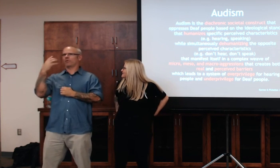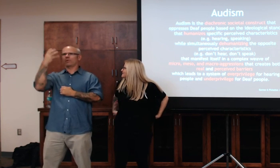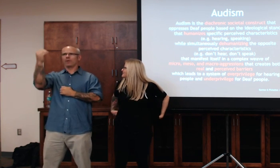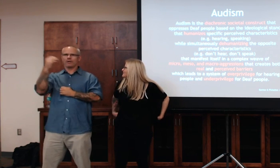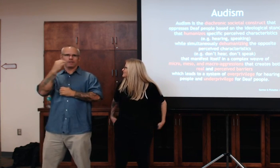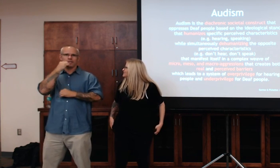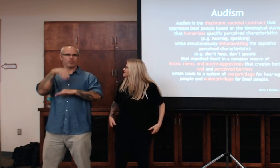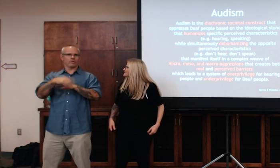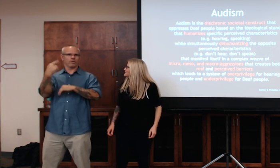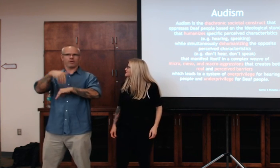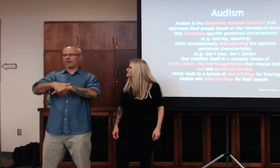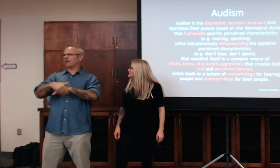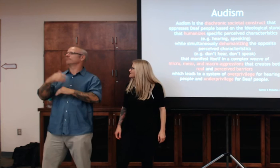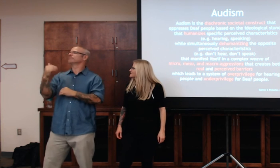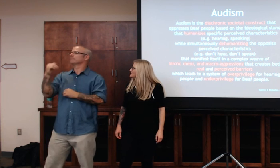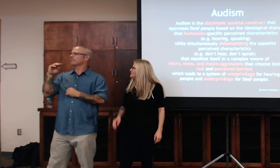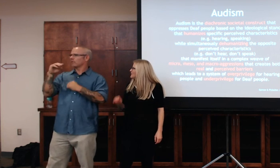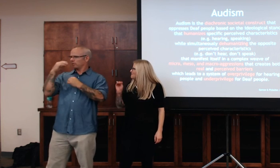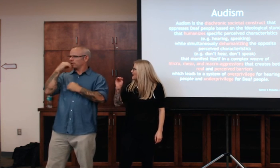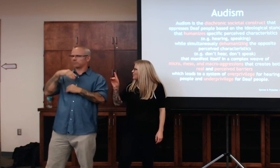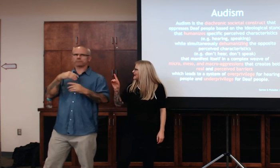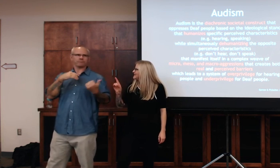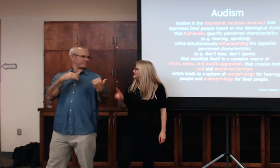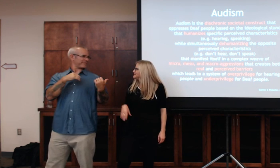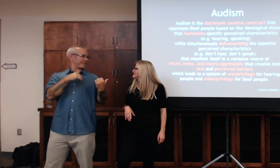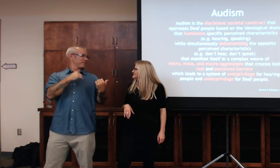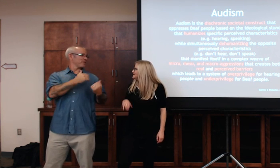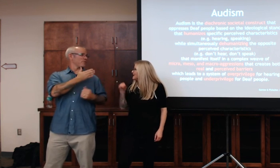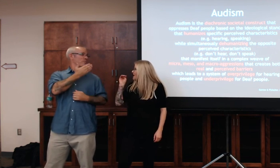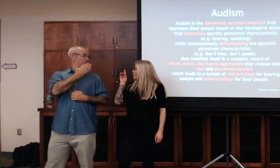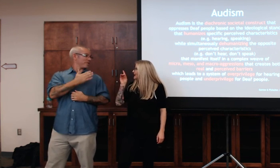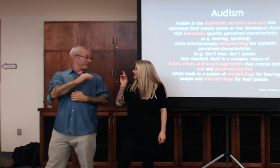being in Maryland, going out to dinner one night. In Maryland?